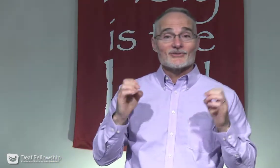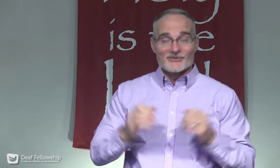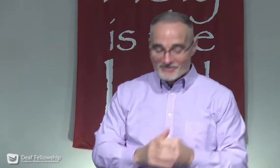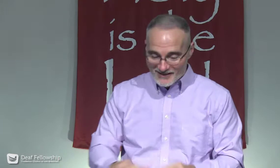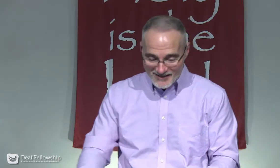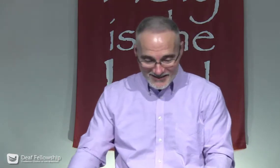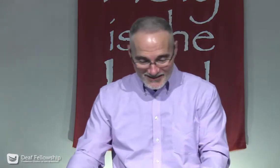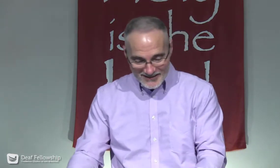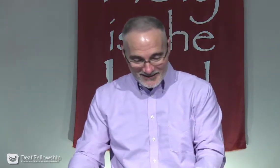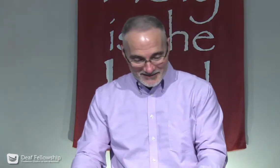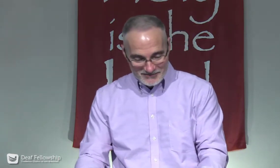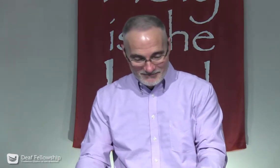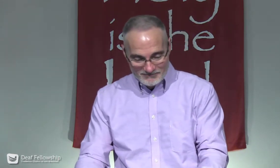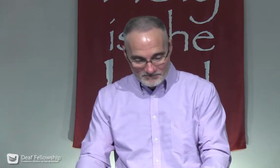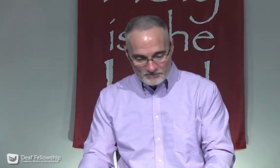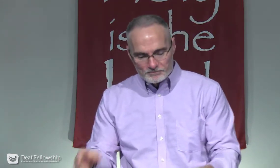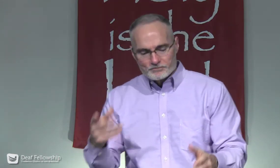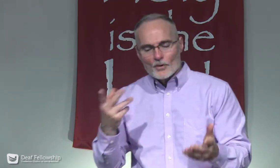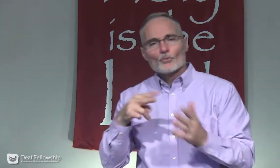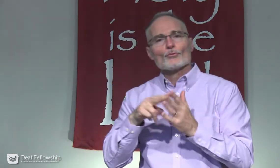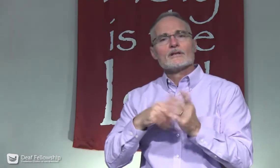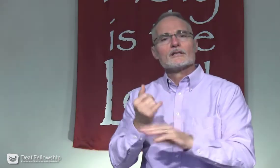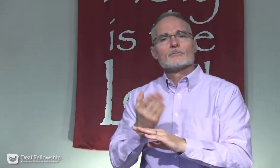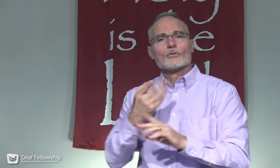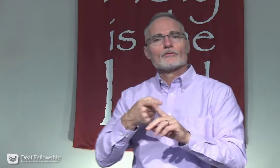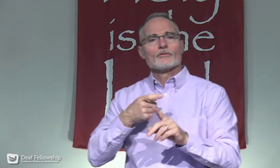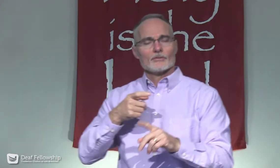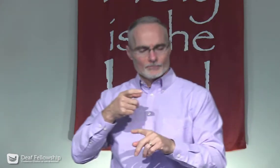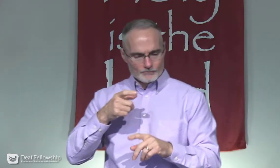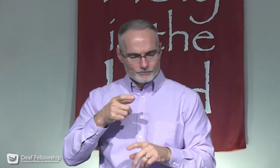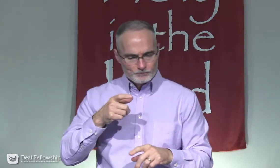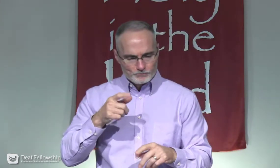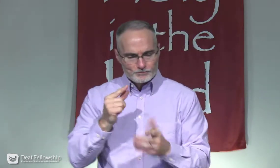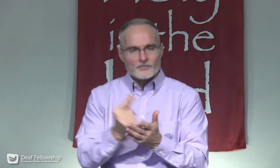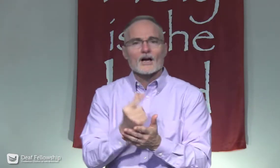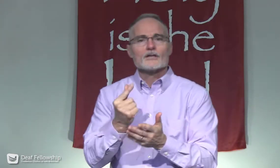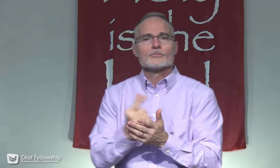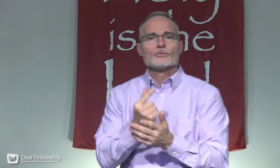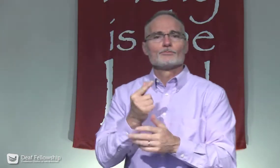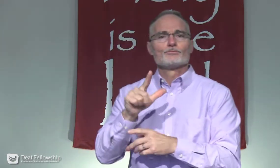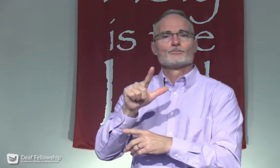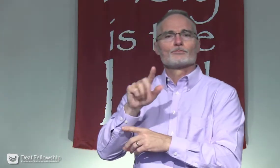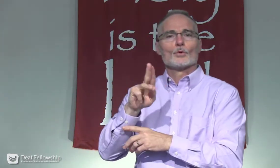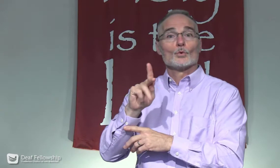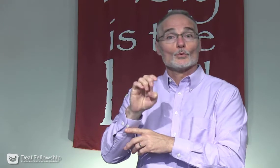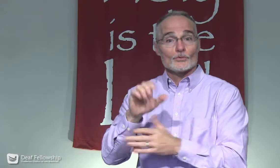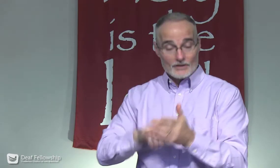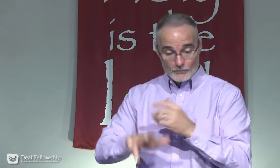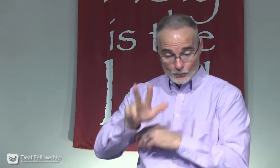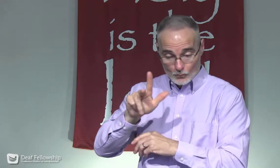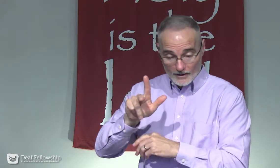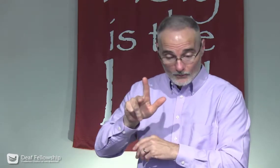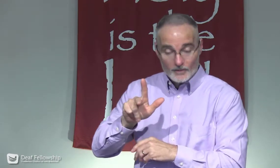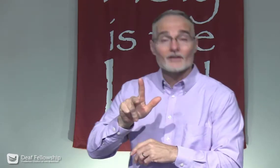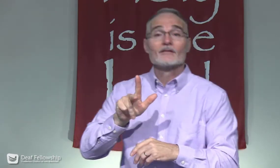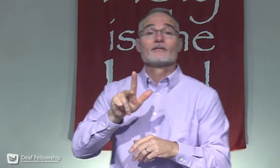Amen. Again, happy Easter. We'll be reading this morning from the Gospel of Luke,